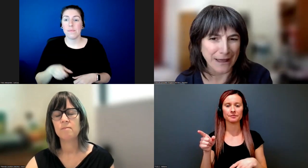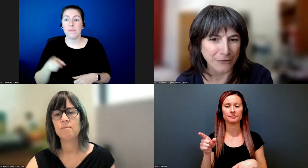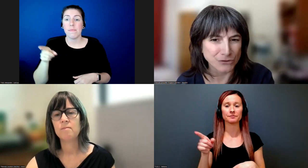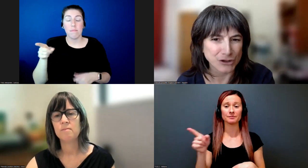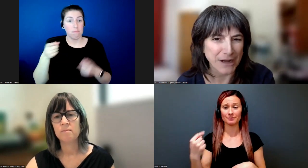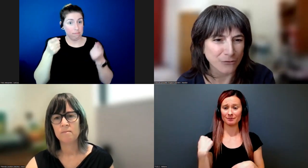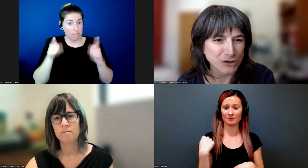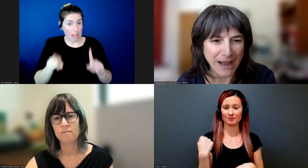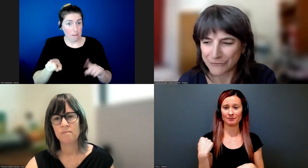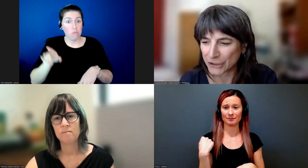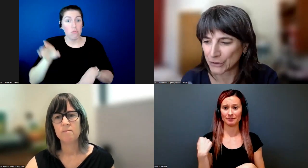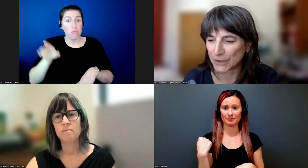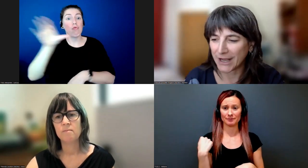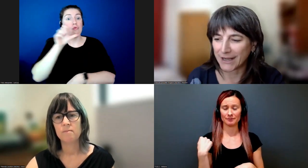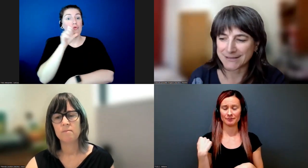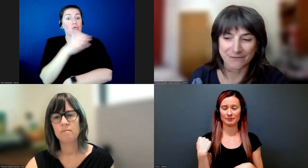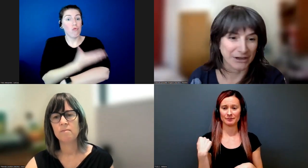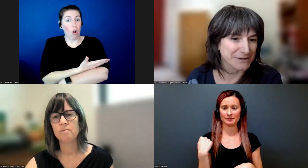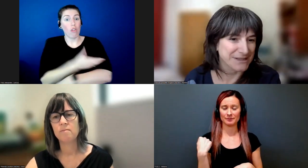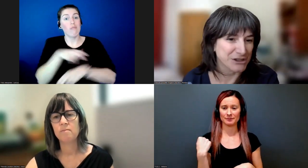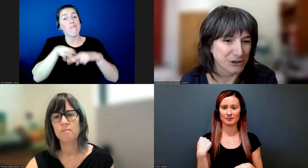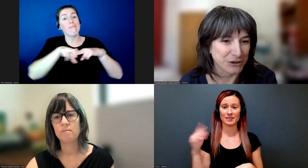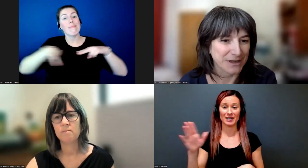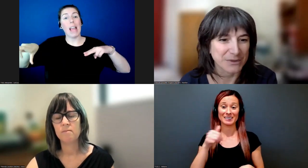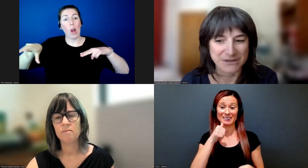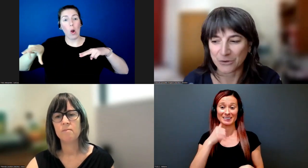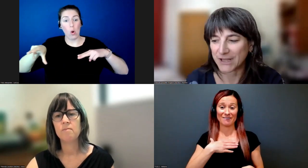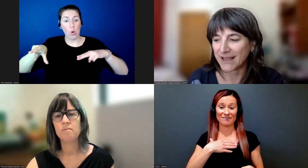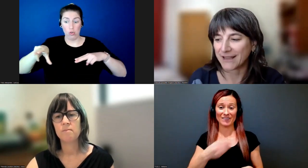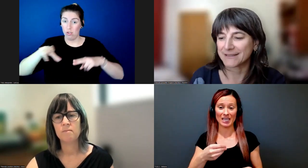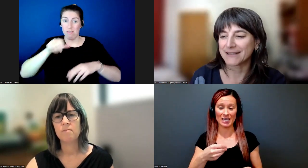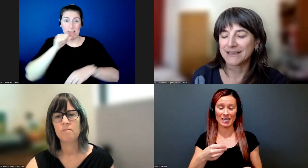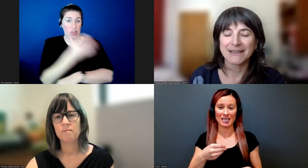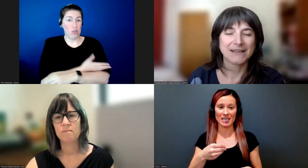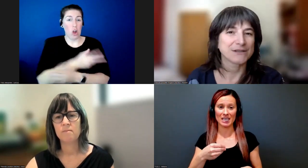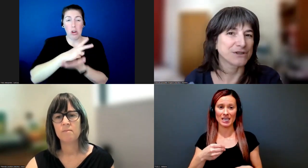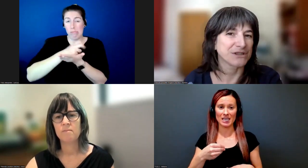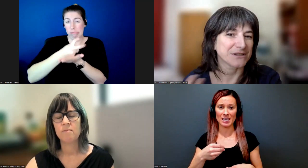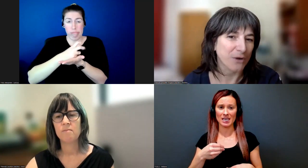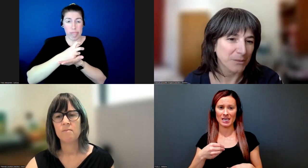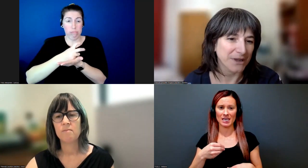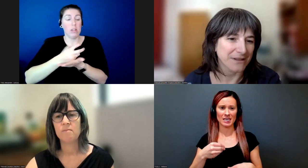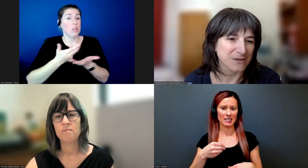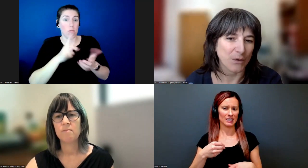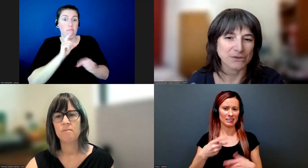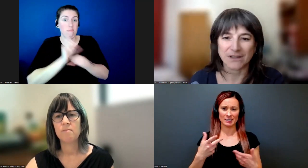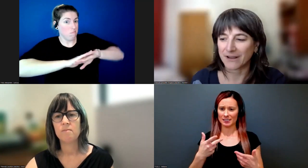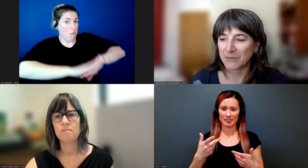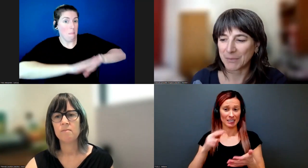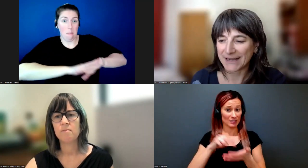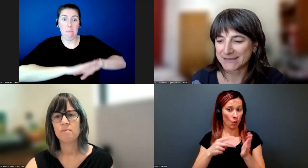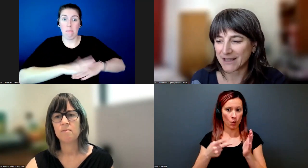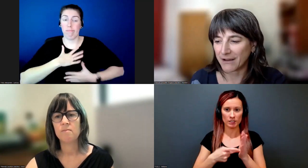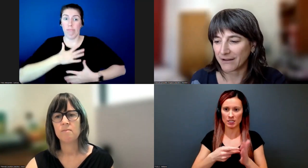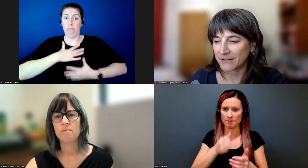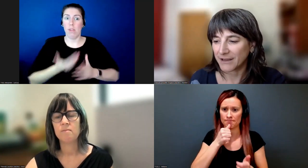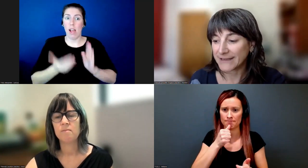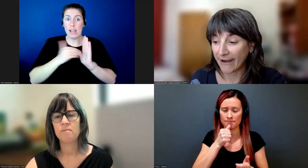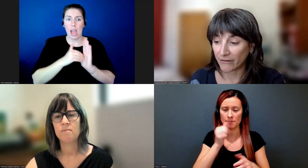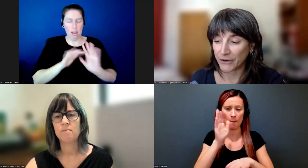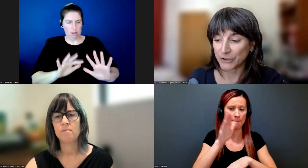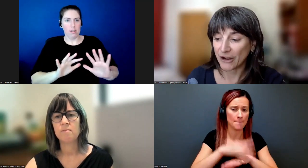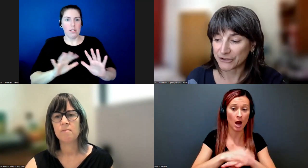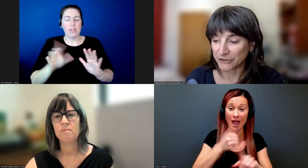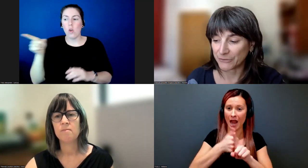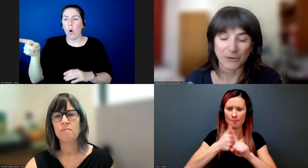on the lounge couch after a severe seizure episode. And so she described in this post the complex